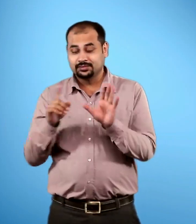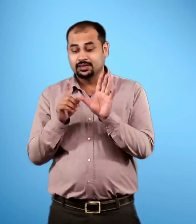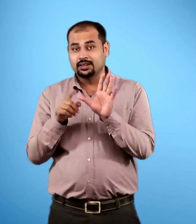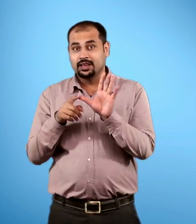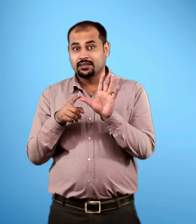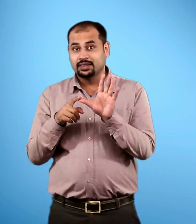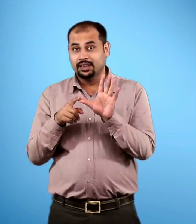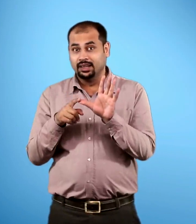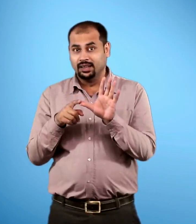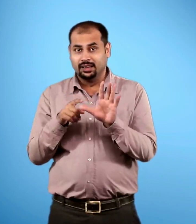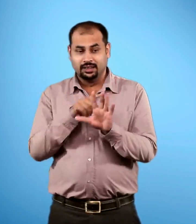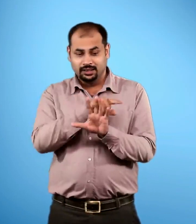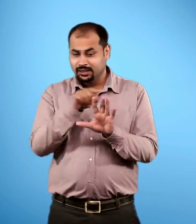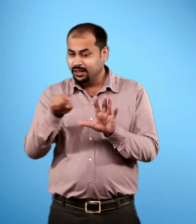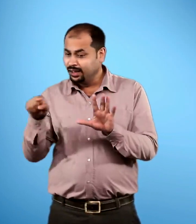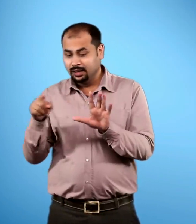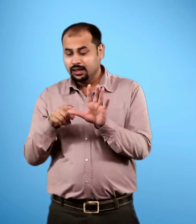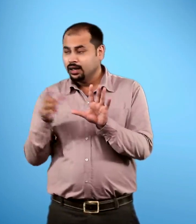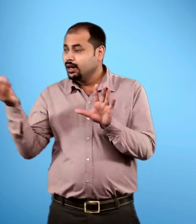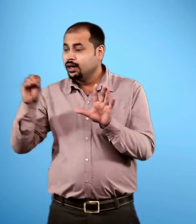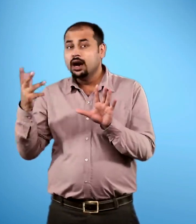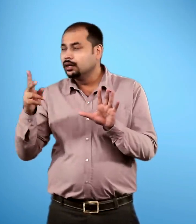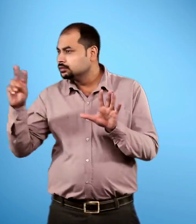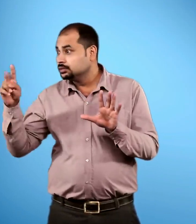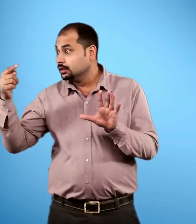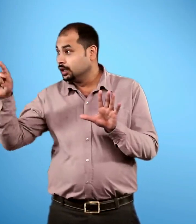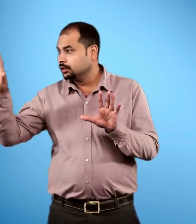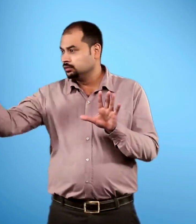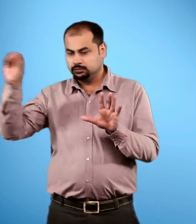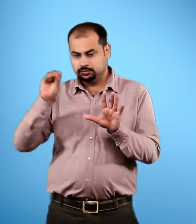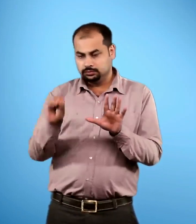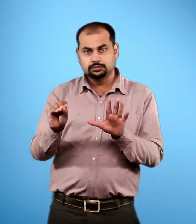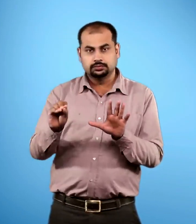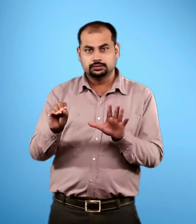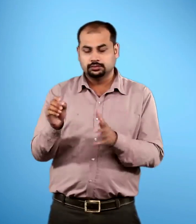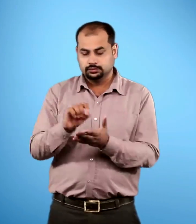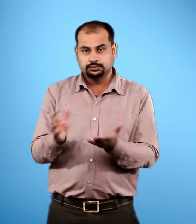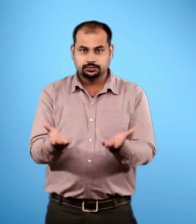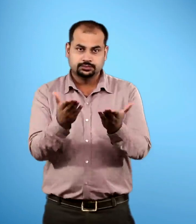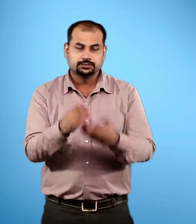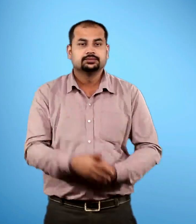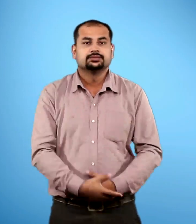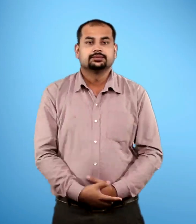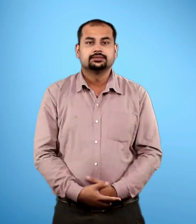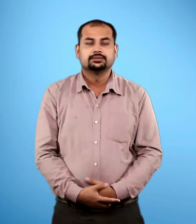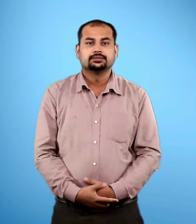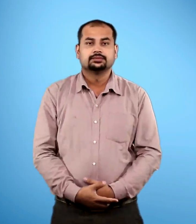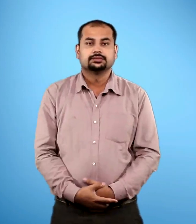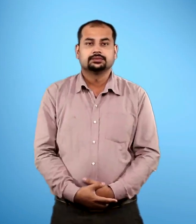Also choose what will be the next repeat pattern from out of the 2 choices given on the right by ticking the correct